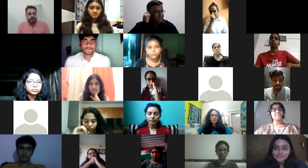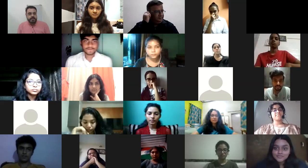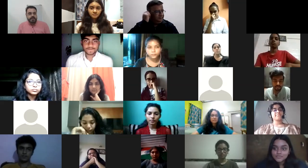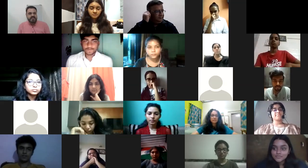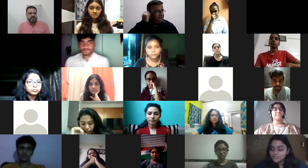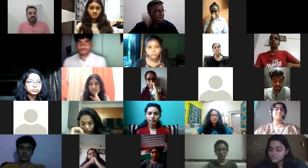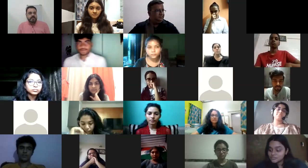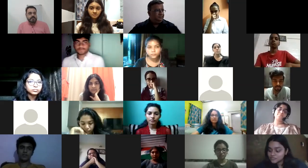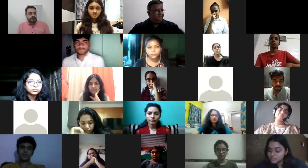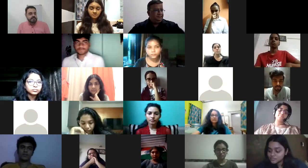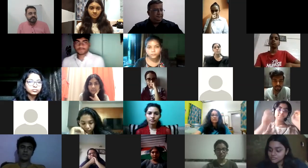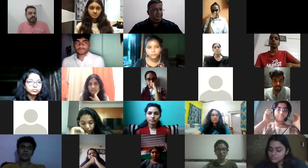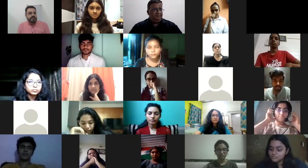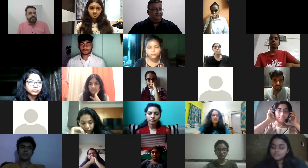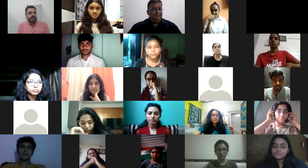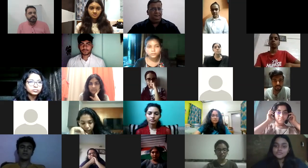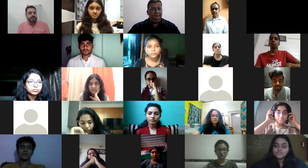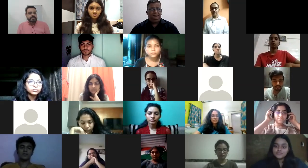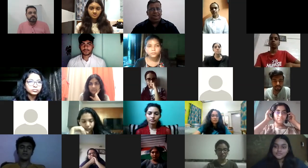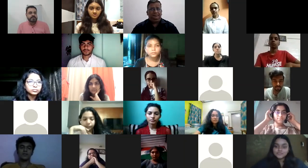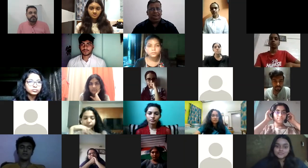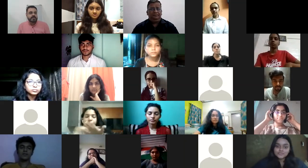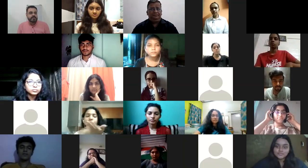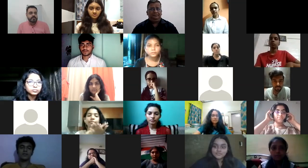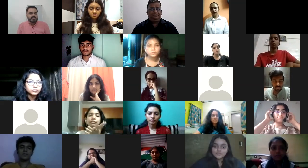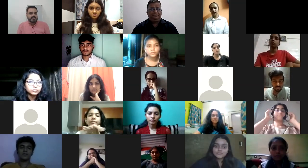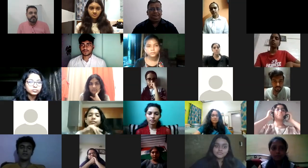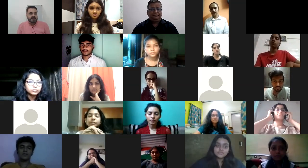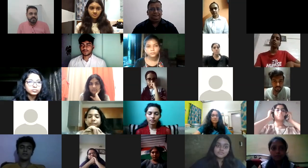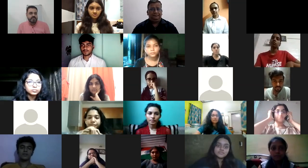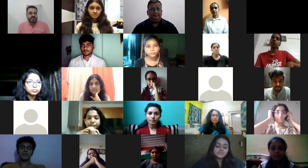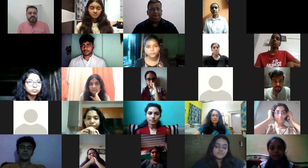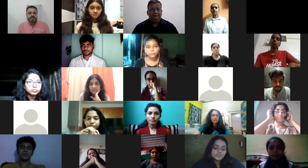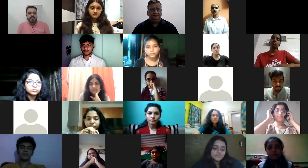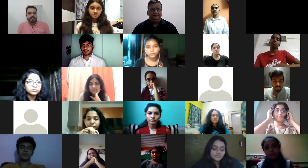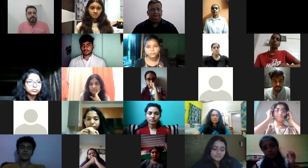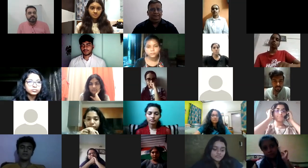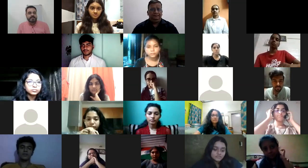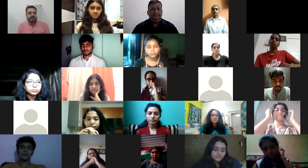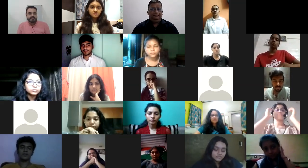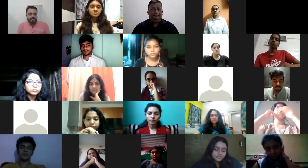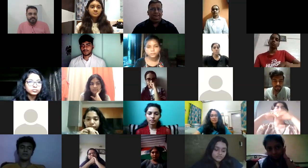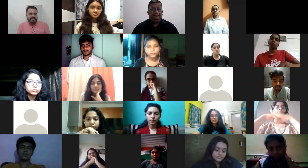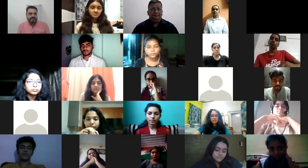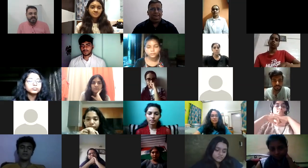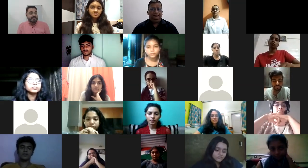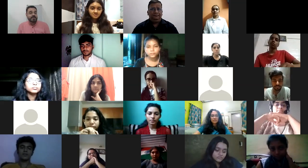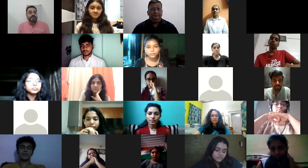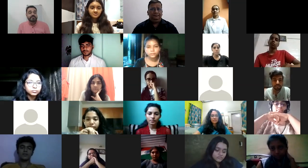there. 75 to 80% of the workforce in that restaurant is people with hearing impairment, and they're on the front